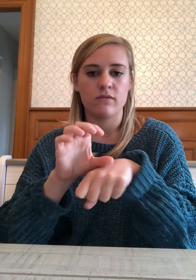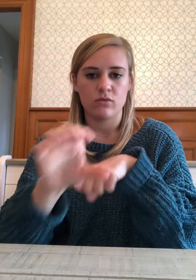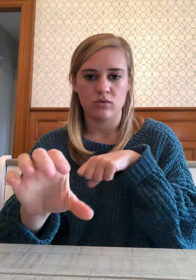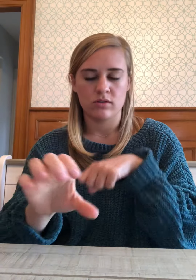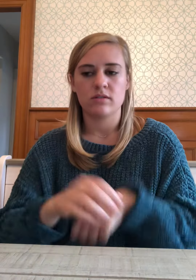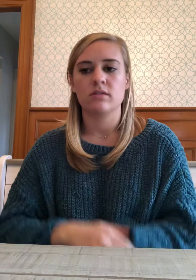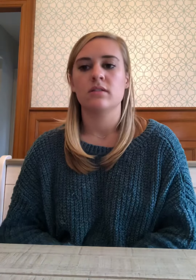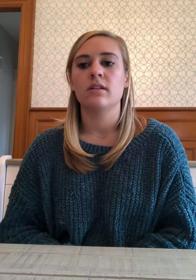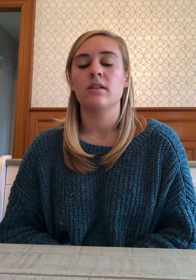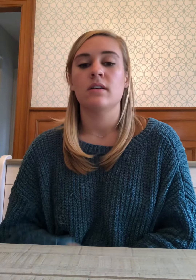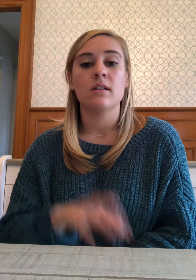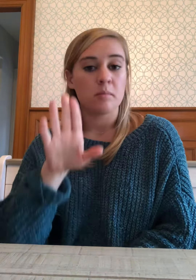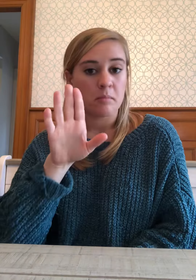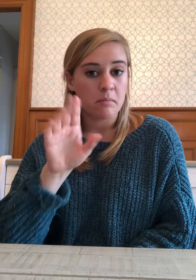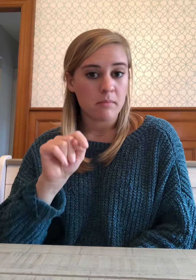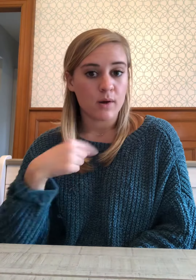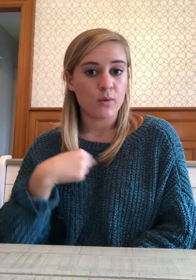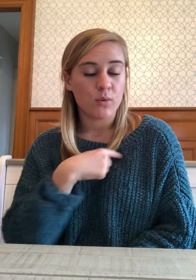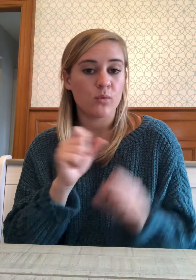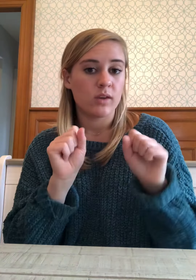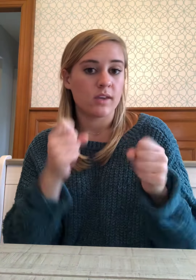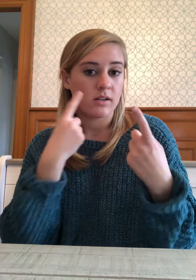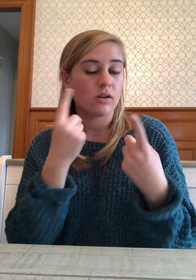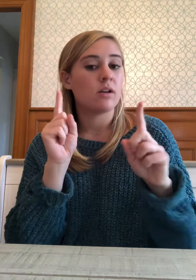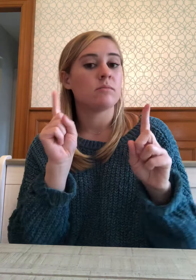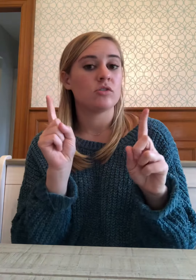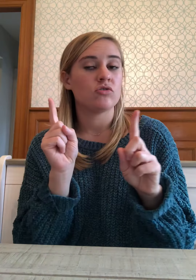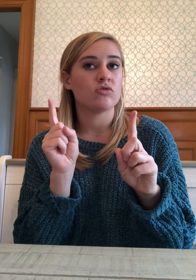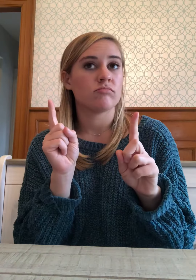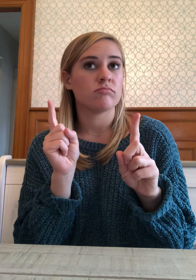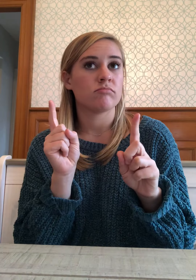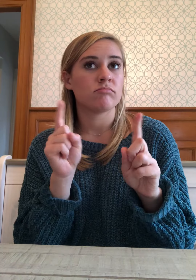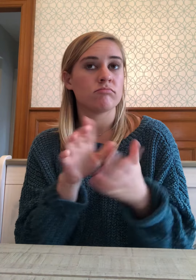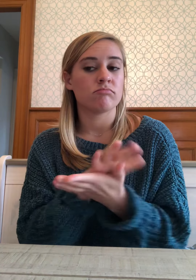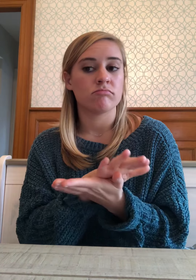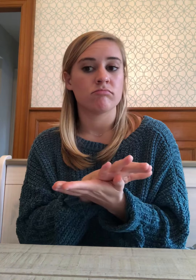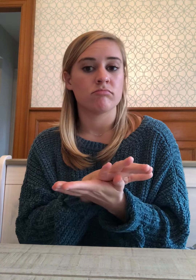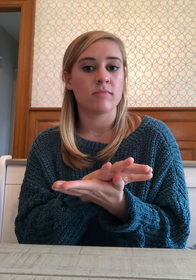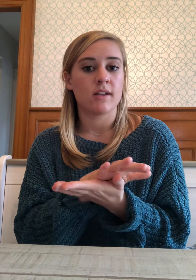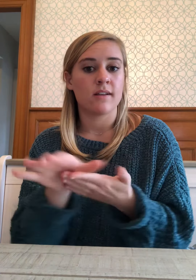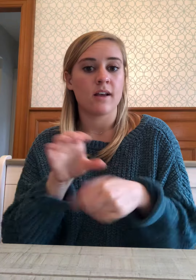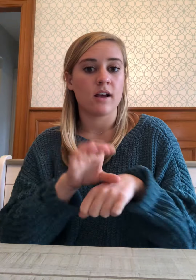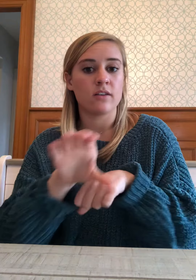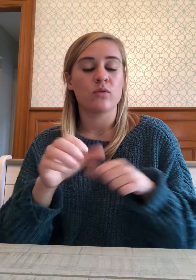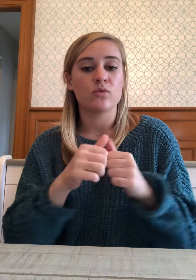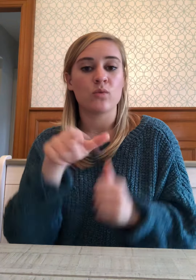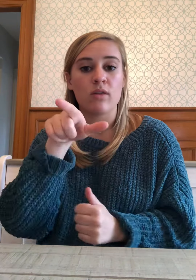but we can accomplish nice forces with low stiffness springs.